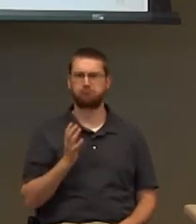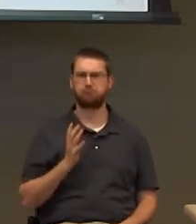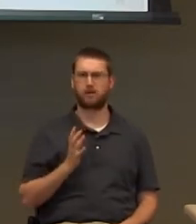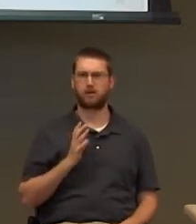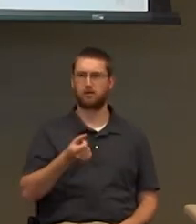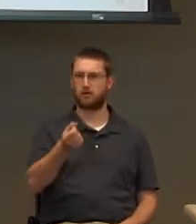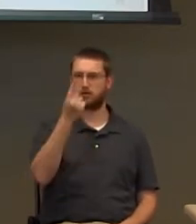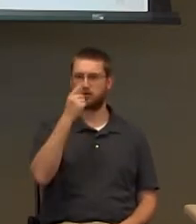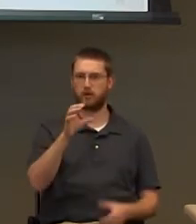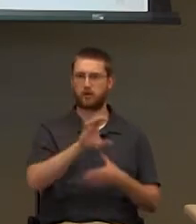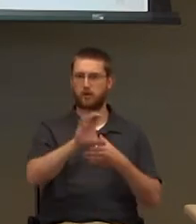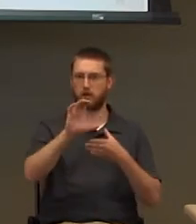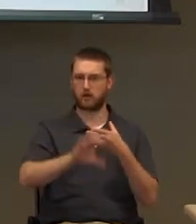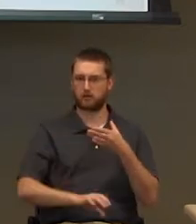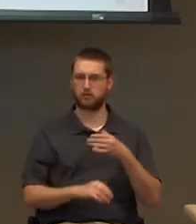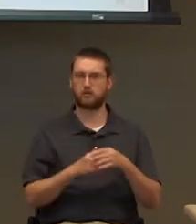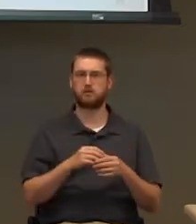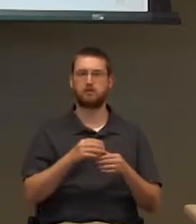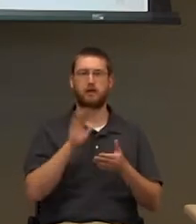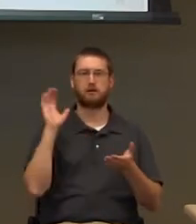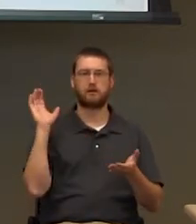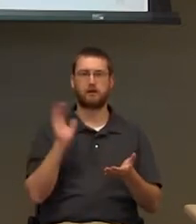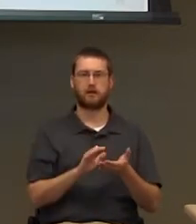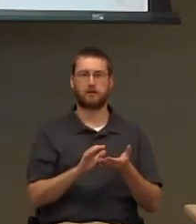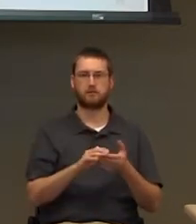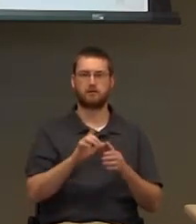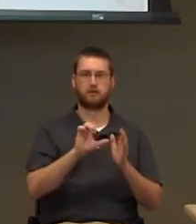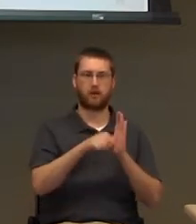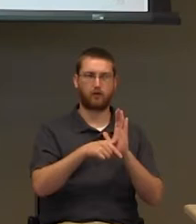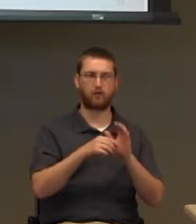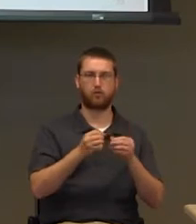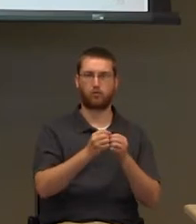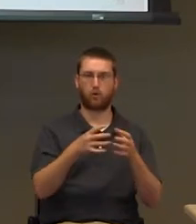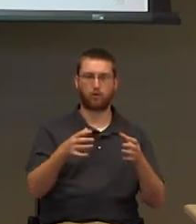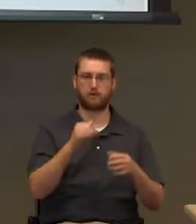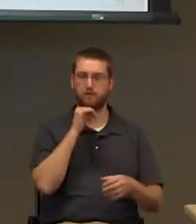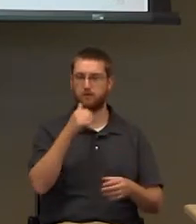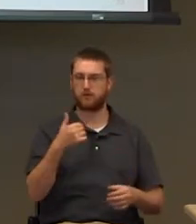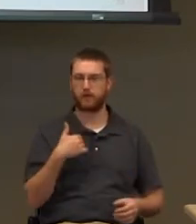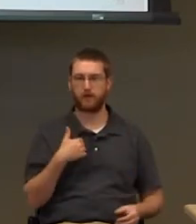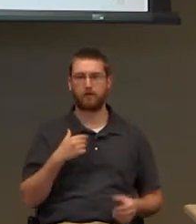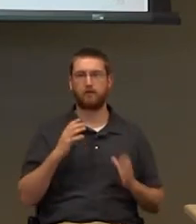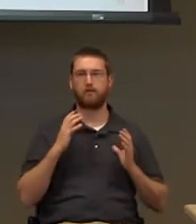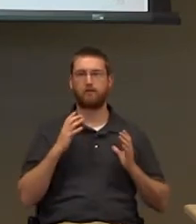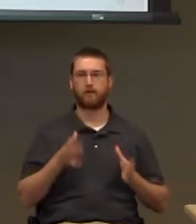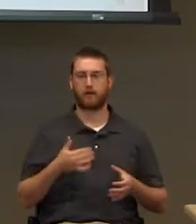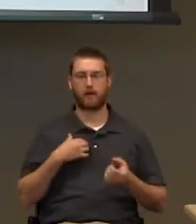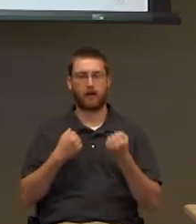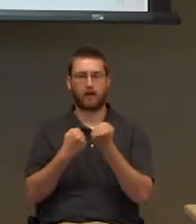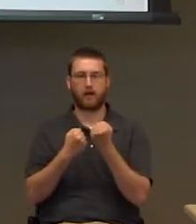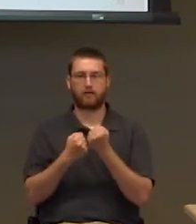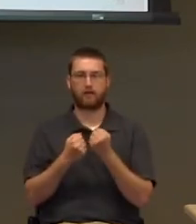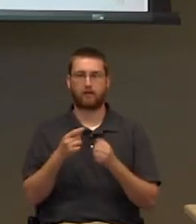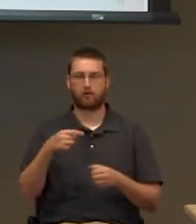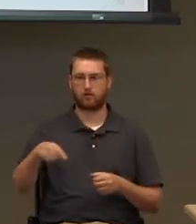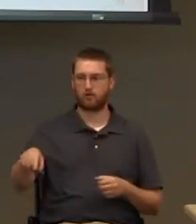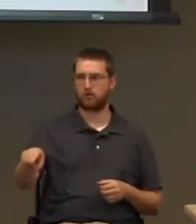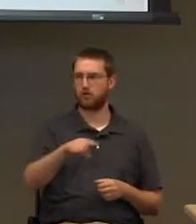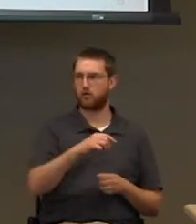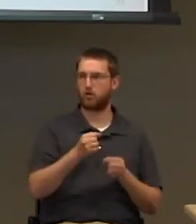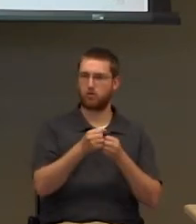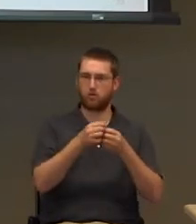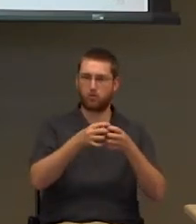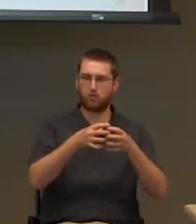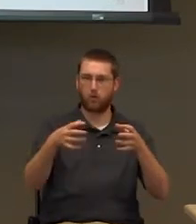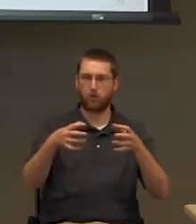the consequences of those choices. You may have fewer prospects, you may see less growth, but I always advocate to my clients, you need to grow in a manner that's going to make